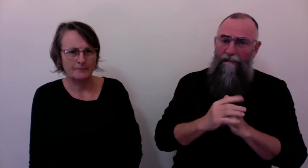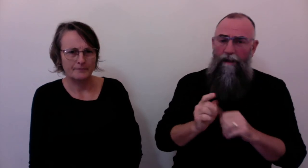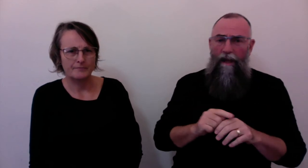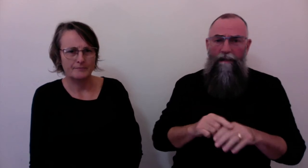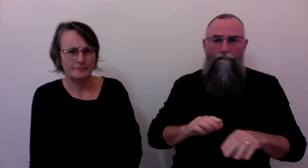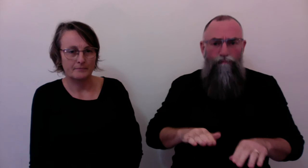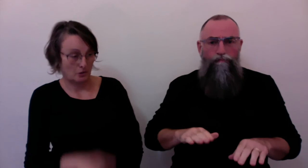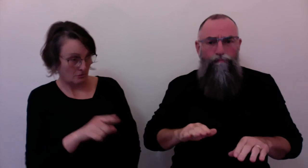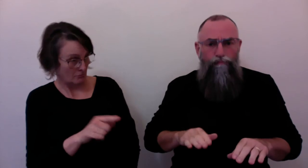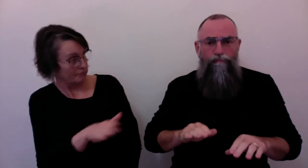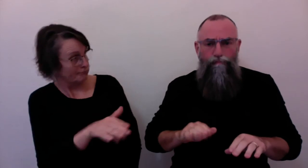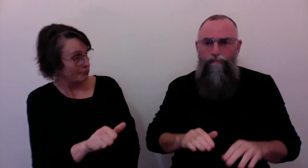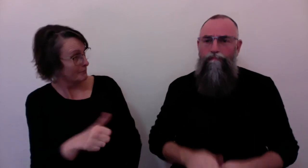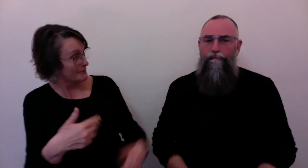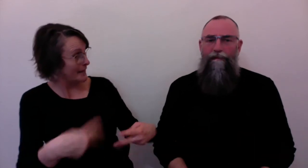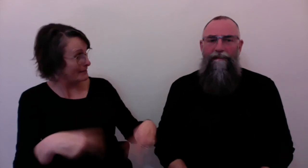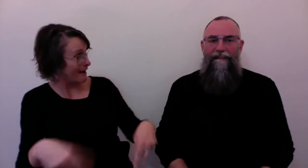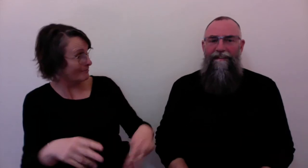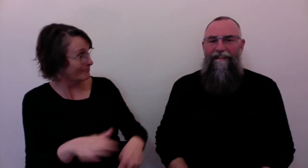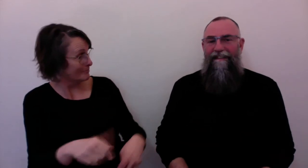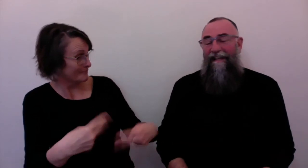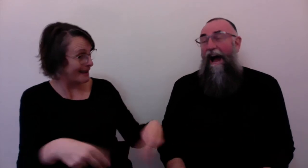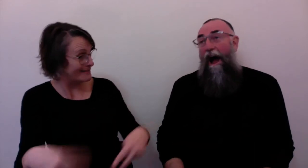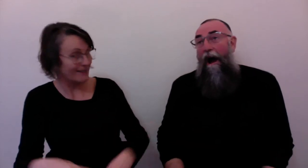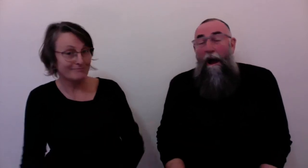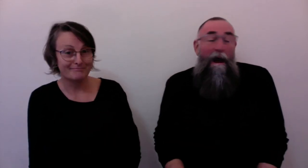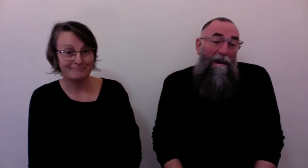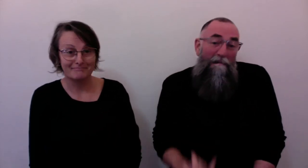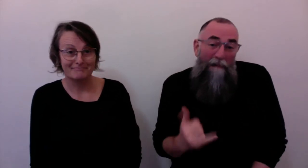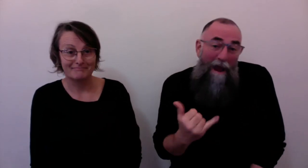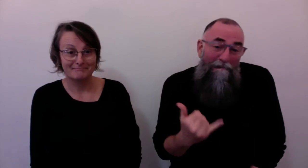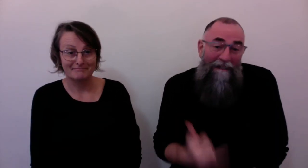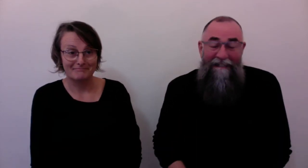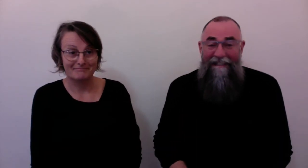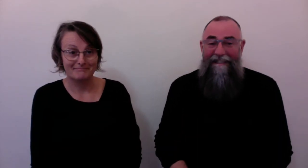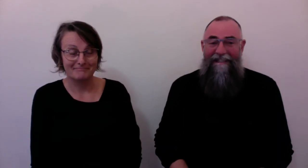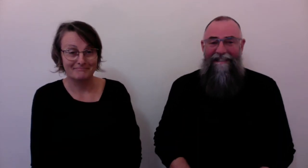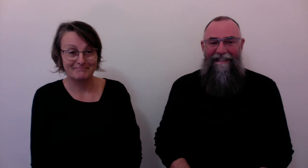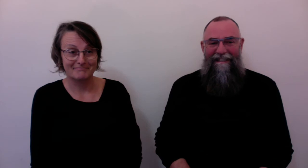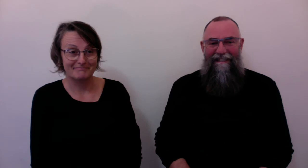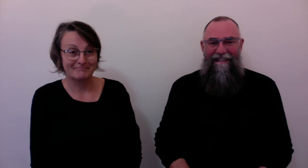think you were. Maybe. A little bit of a shimmy in the shoulders there. Okay. Just, you know, getting into the